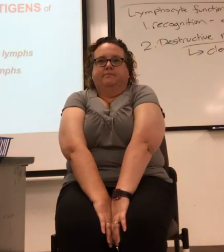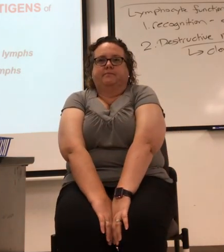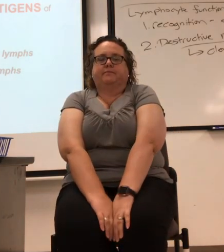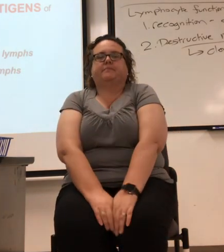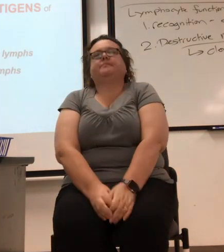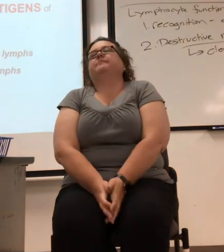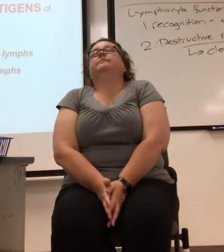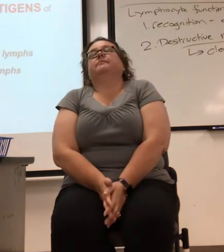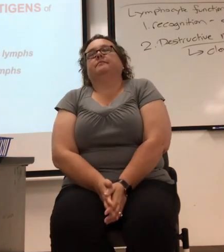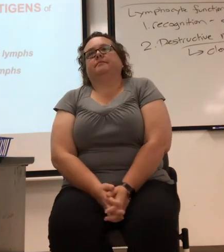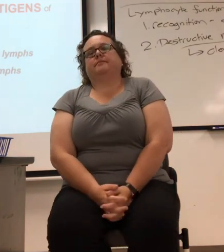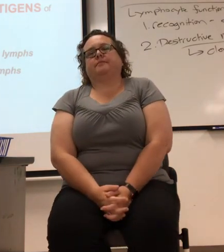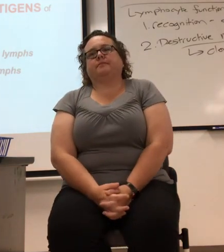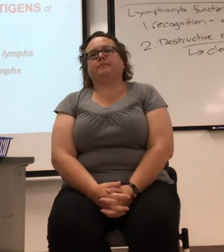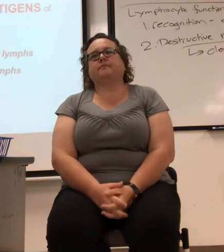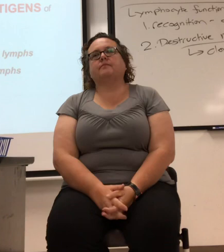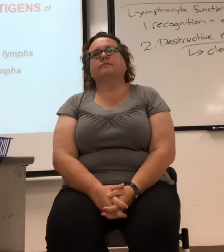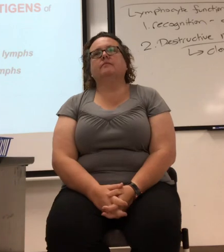proliferate,